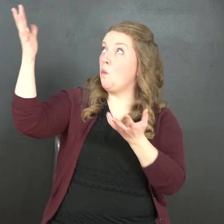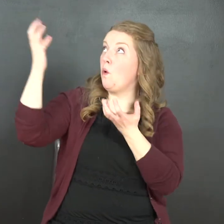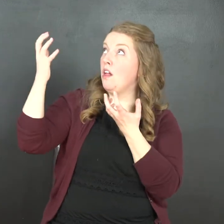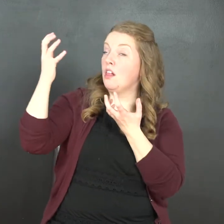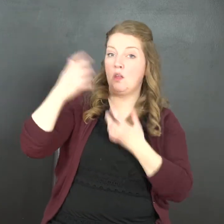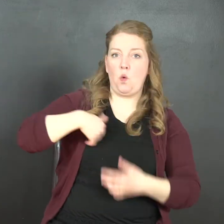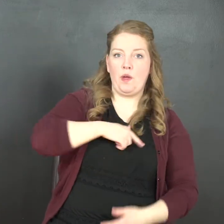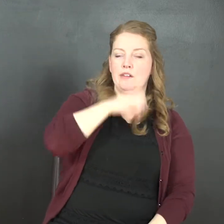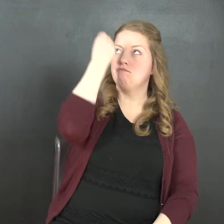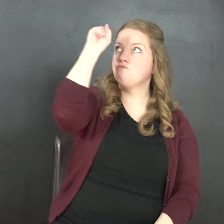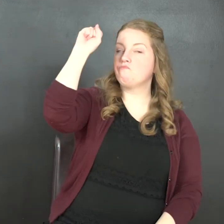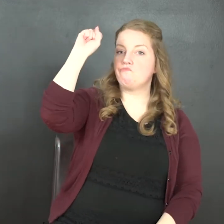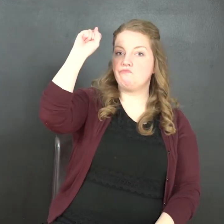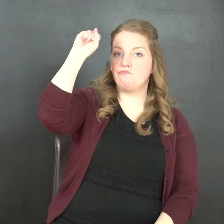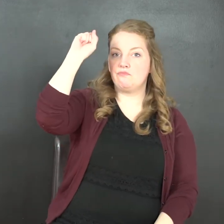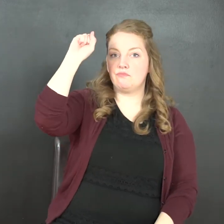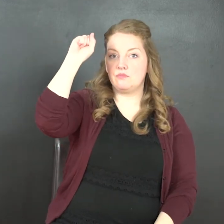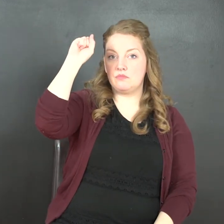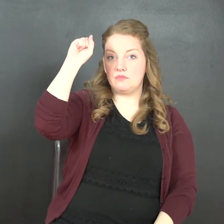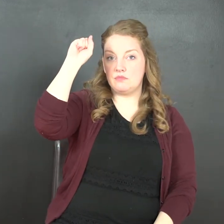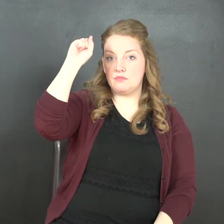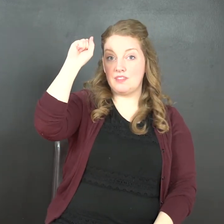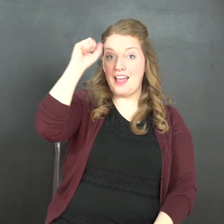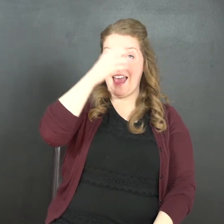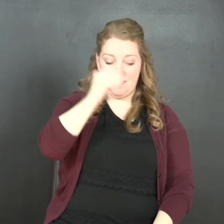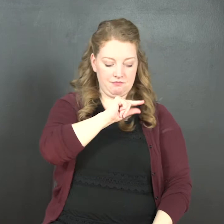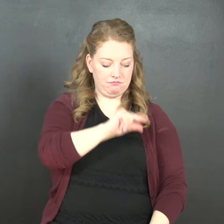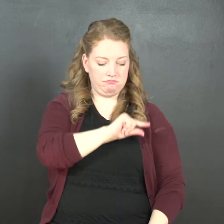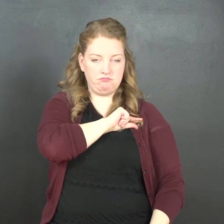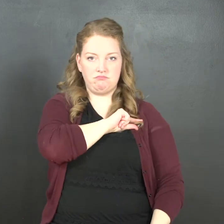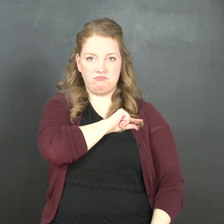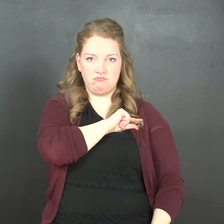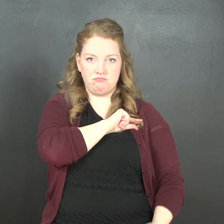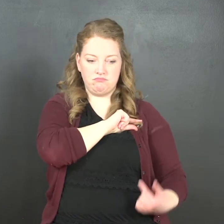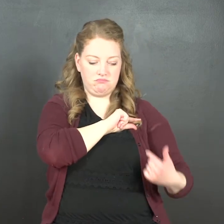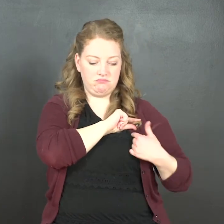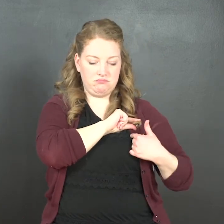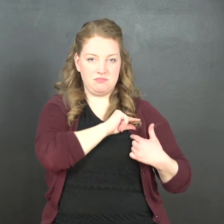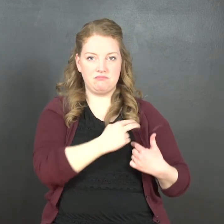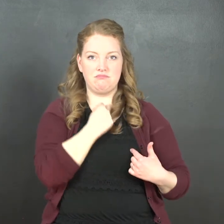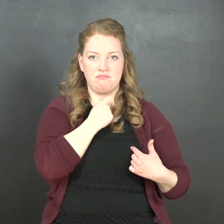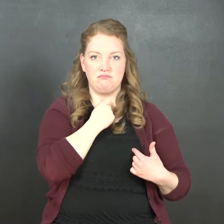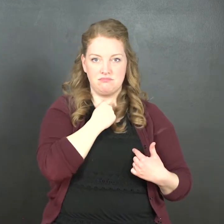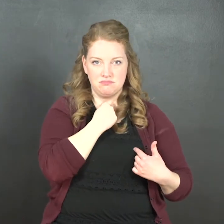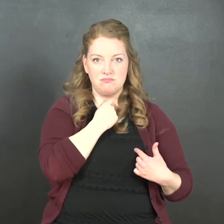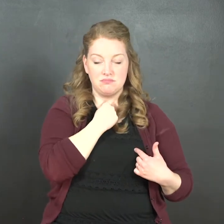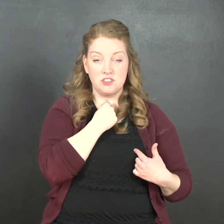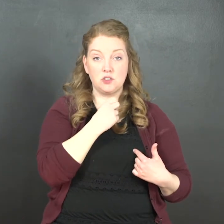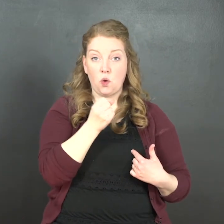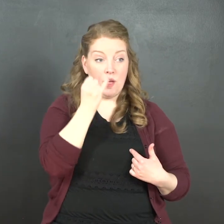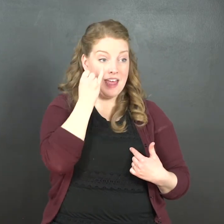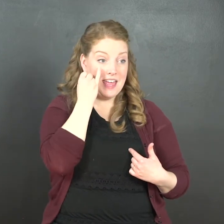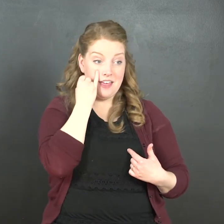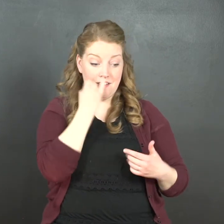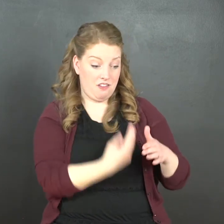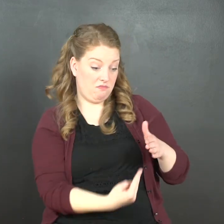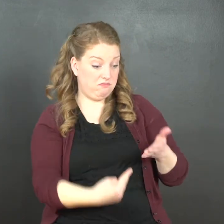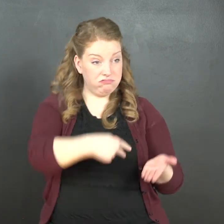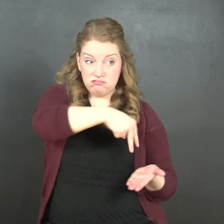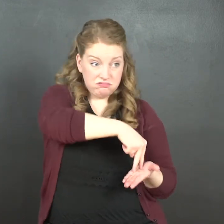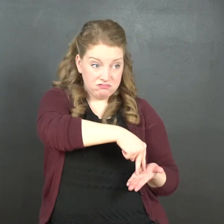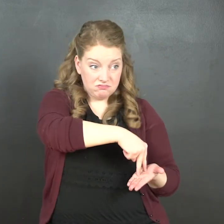listen to this, with the ensuing guilt that comes along with it. So if there is no resurrection of the dead, Paul